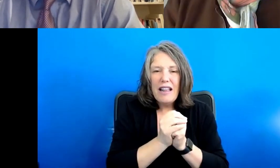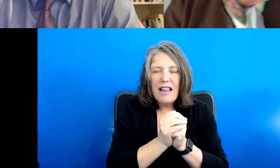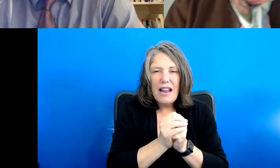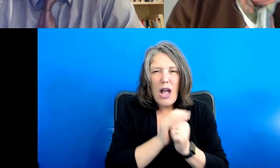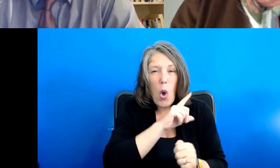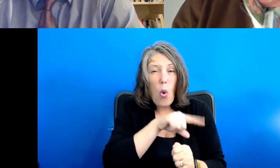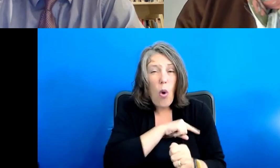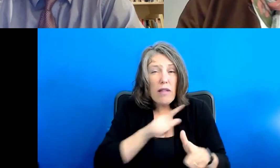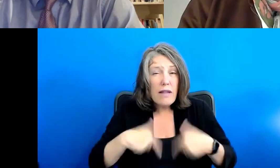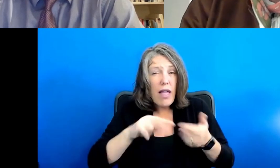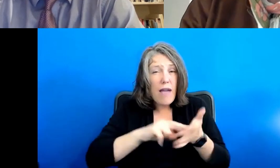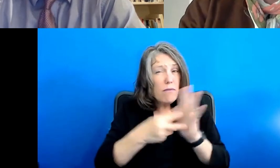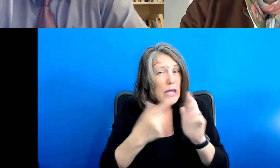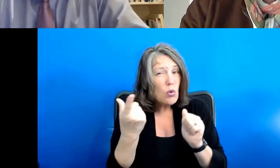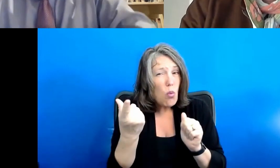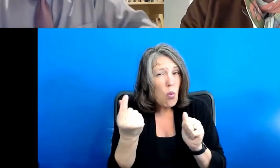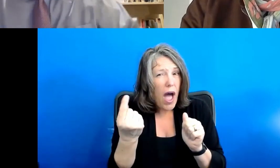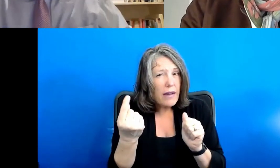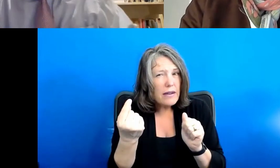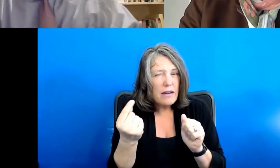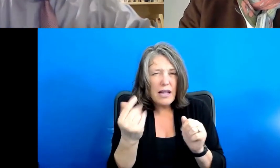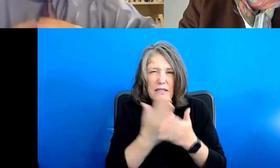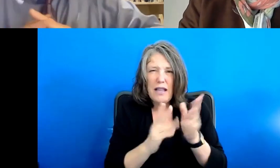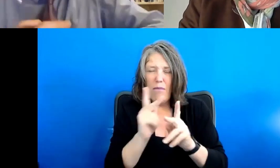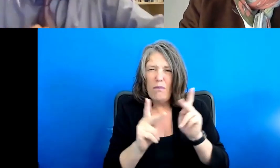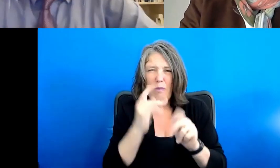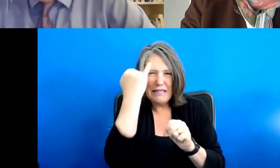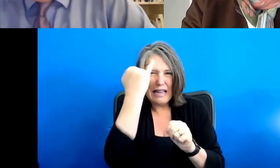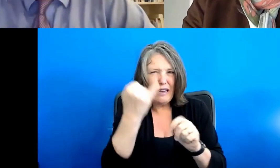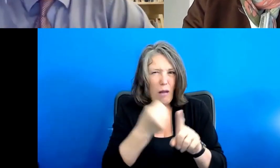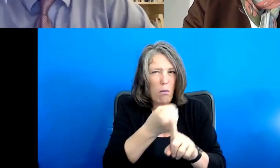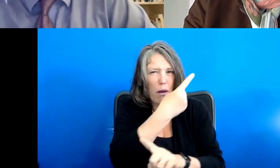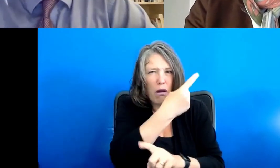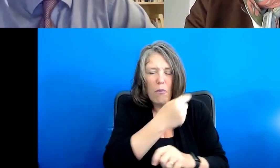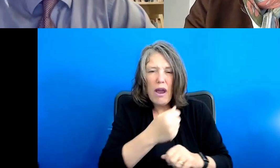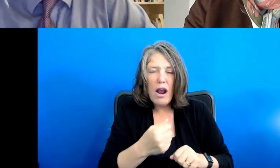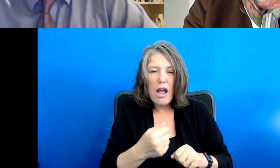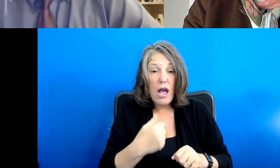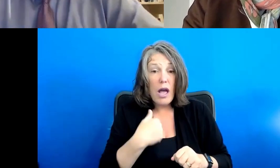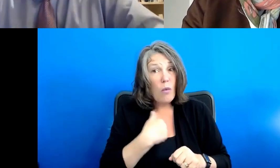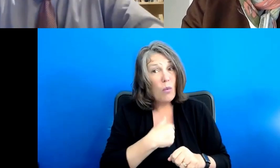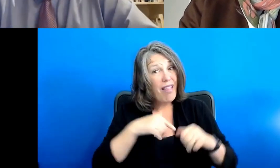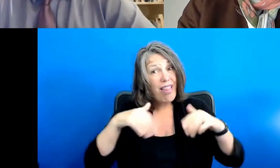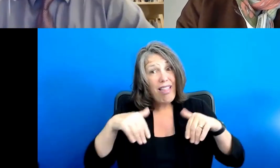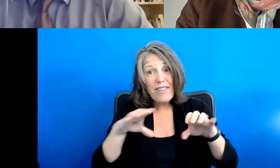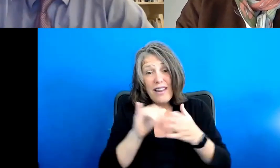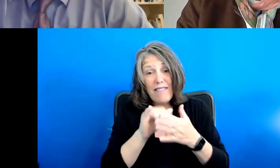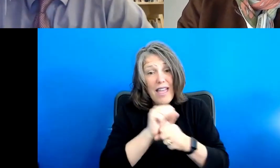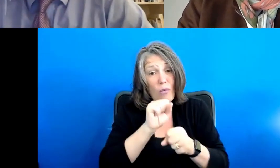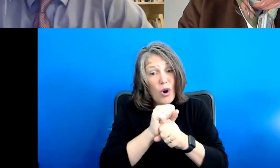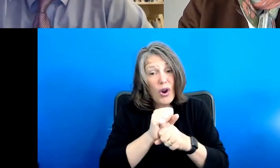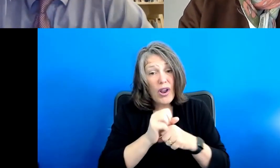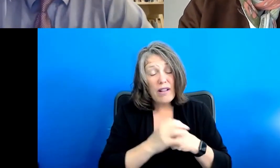quality of life in displays, and we had not done the work. And